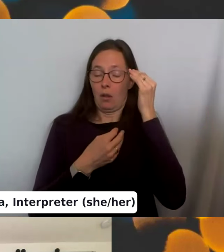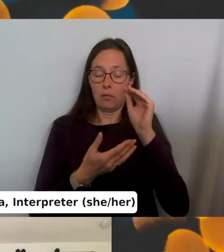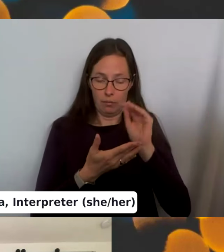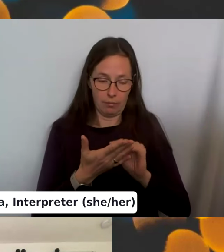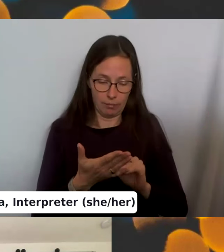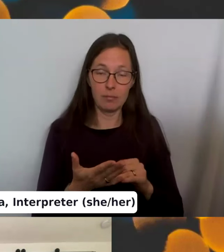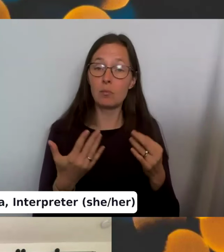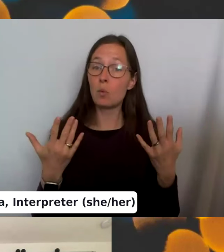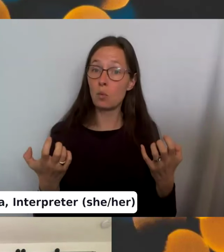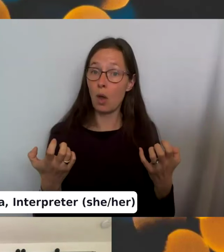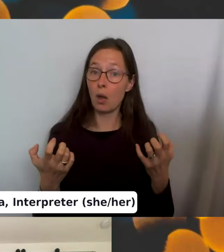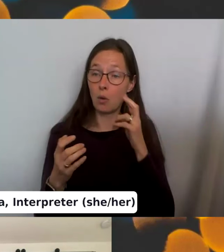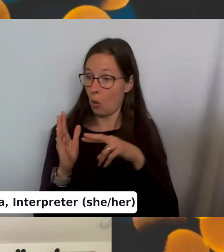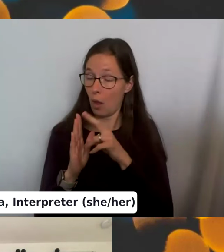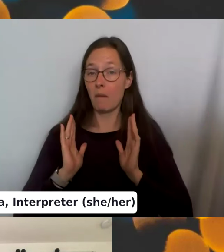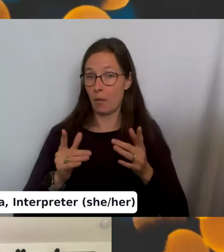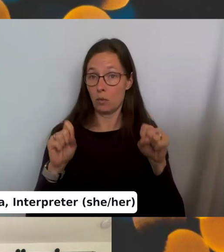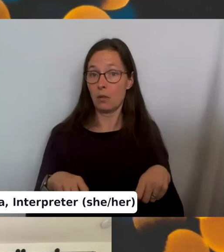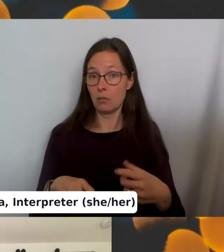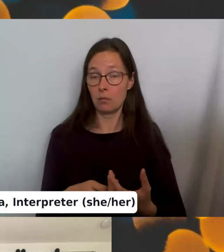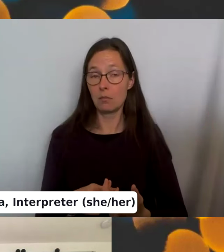if you want to look it up, look it up.